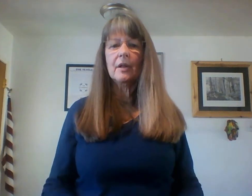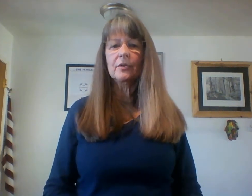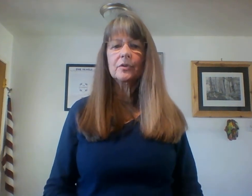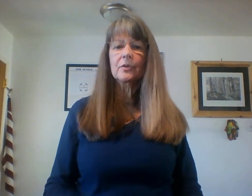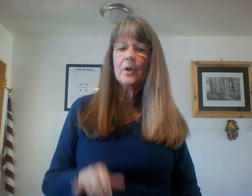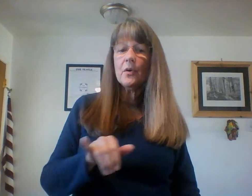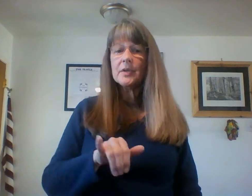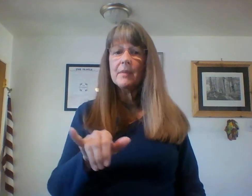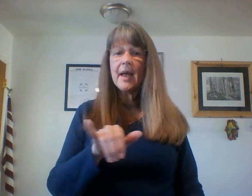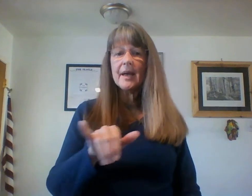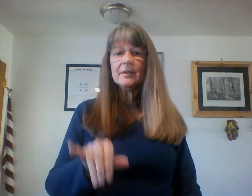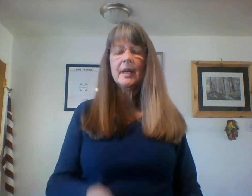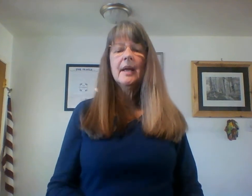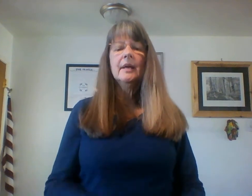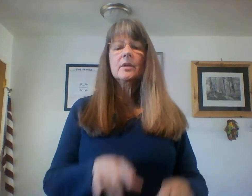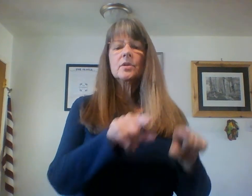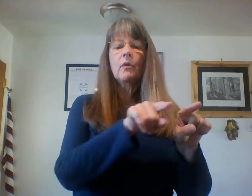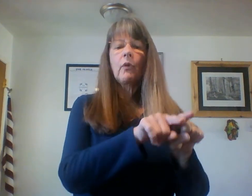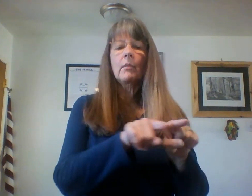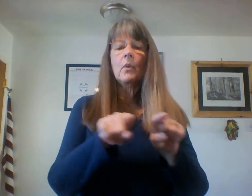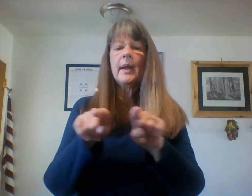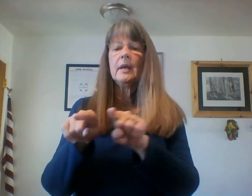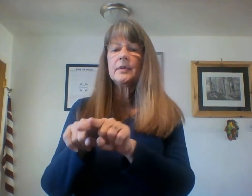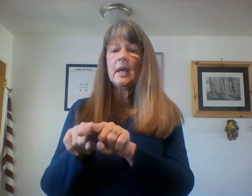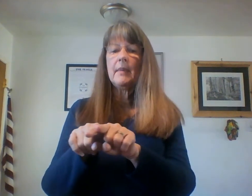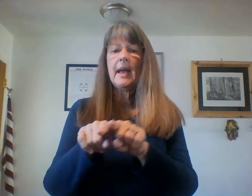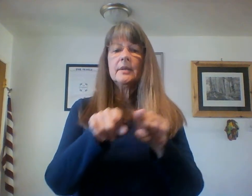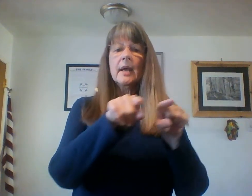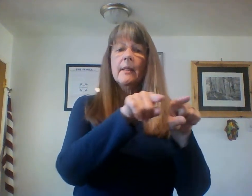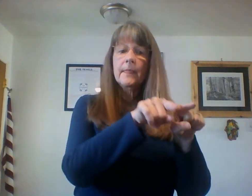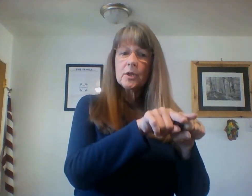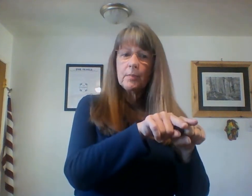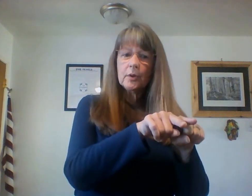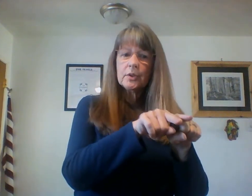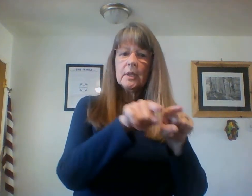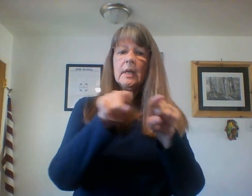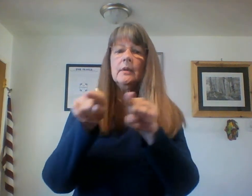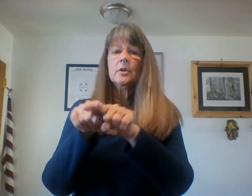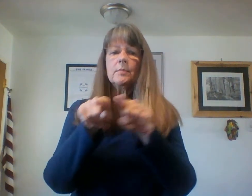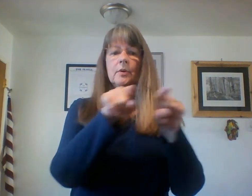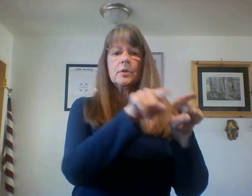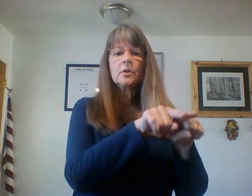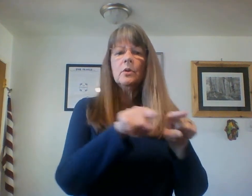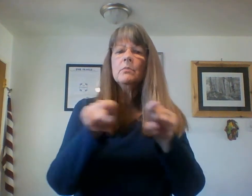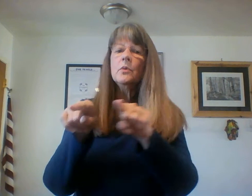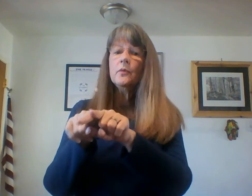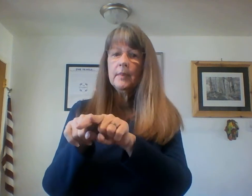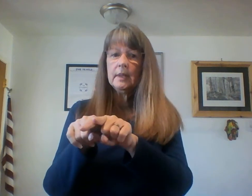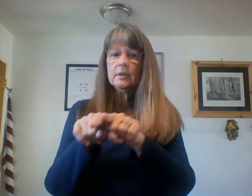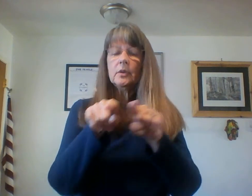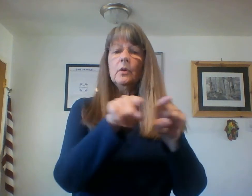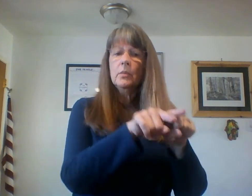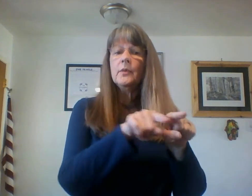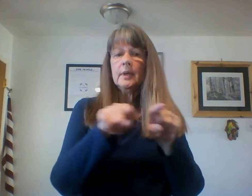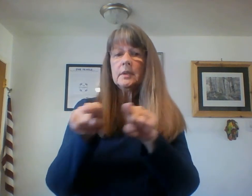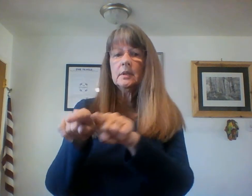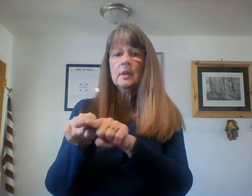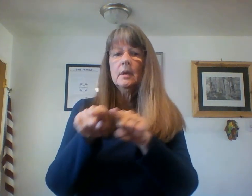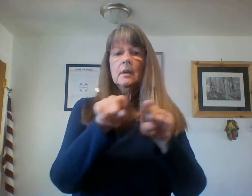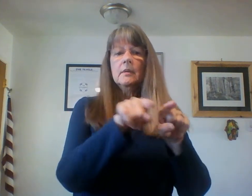colors, you can say, oh, same as. This is a formal way of same as this person and this person. So you movement. So you move it. This